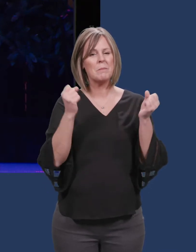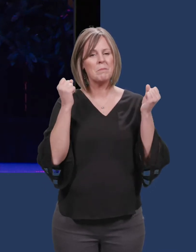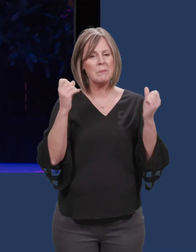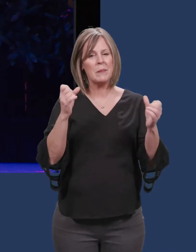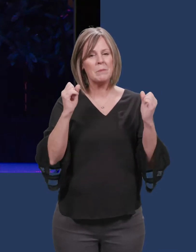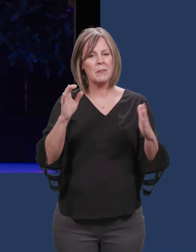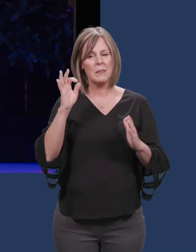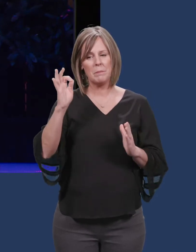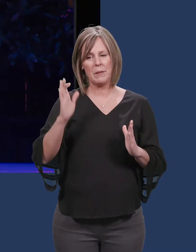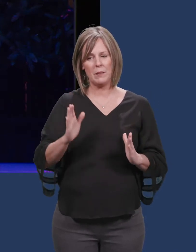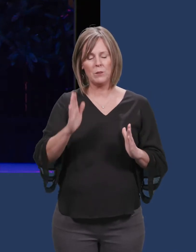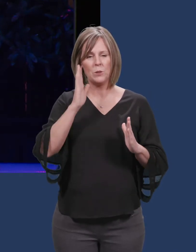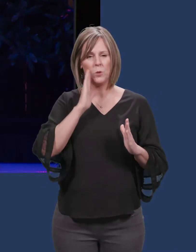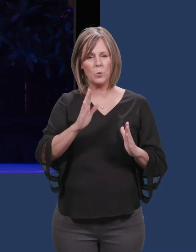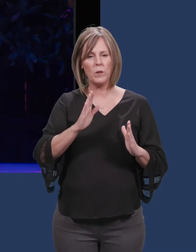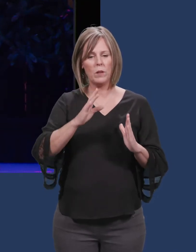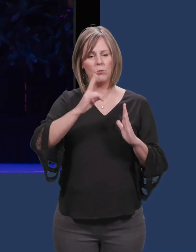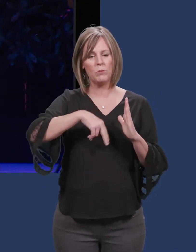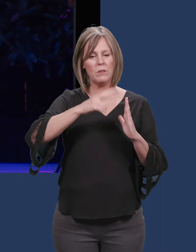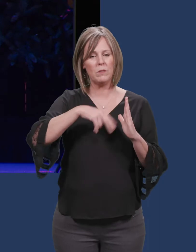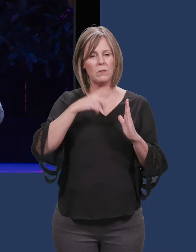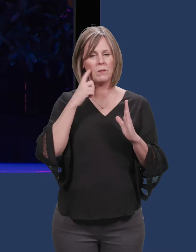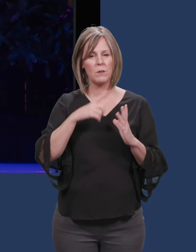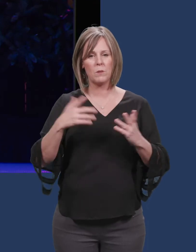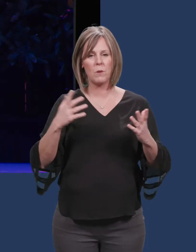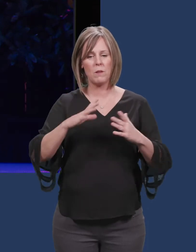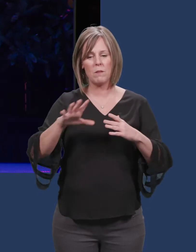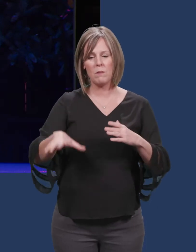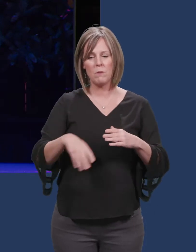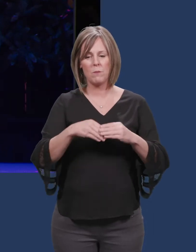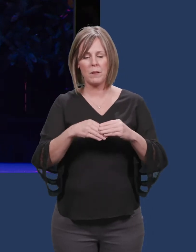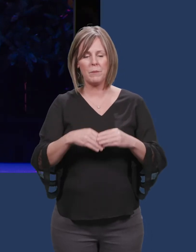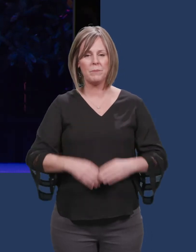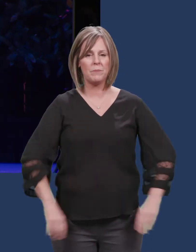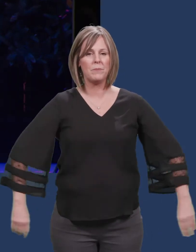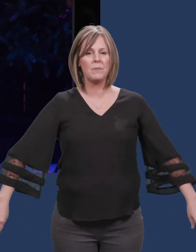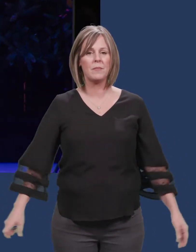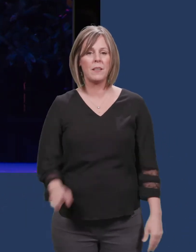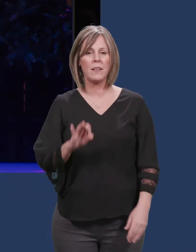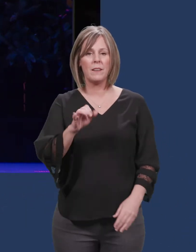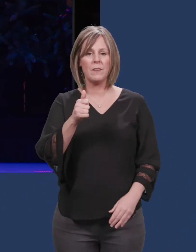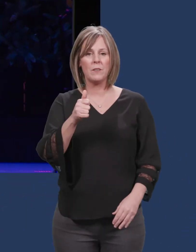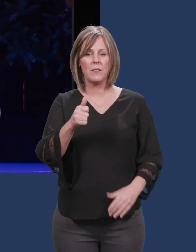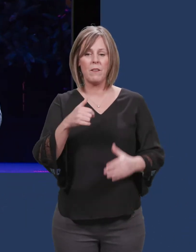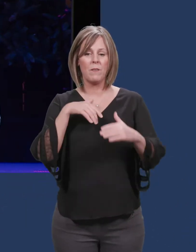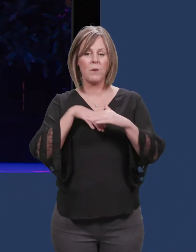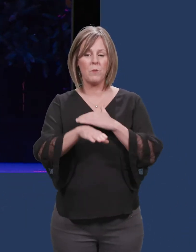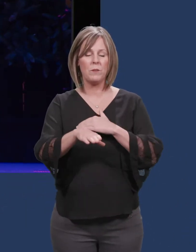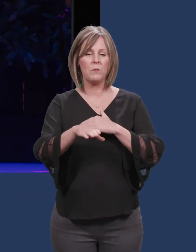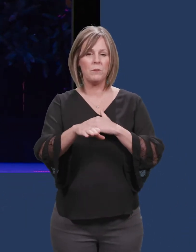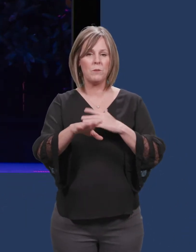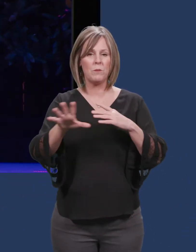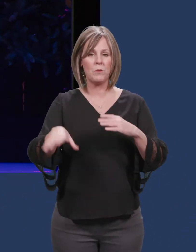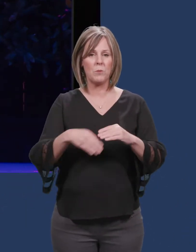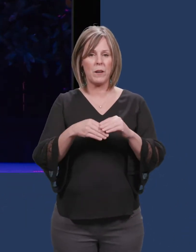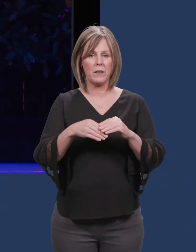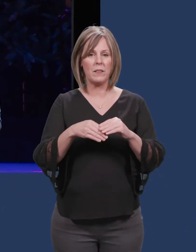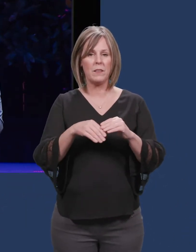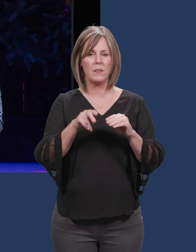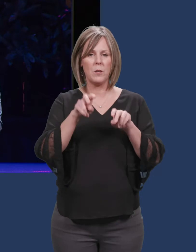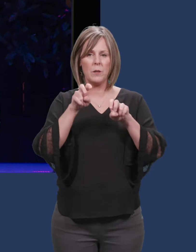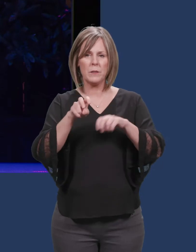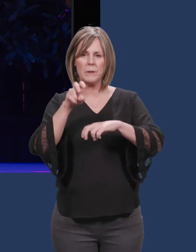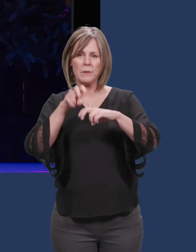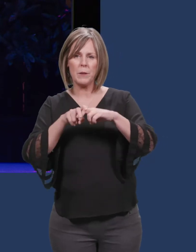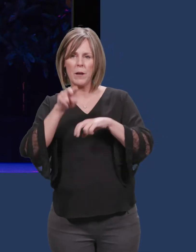often read in weddings. If you were pulling into a wedding and all you know about it is these two people are going to get married, you'd make a lot of